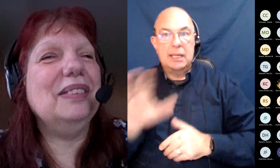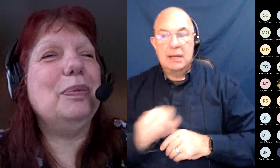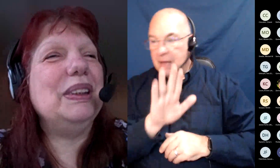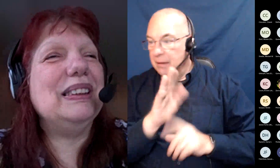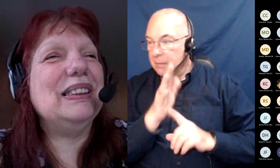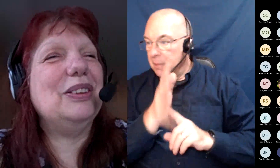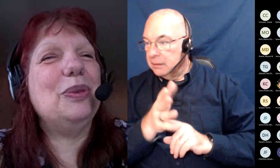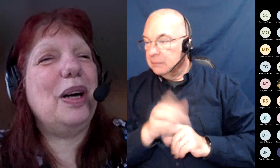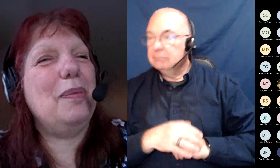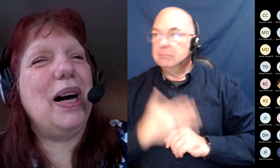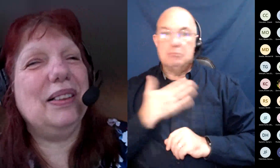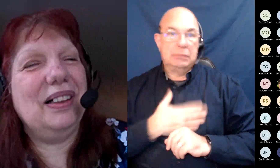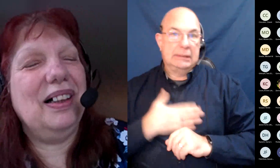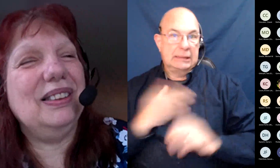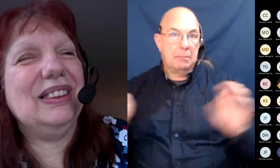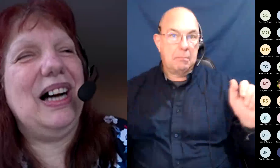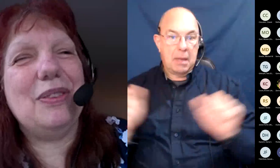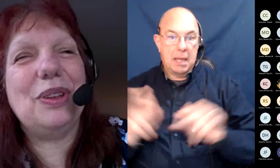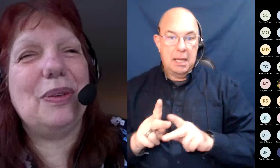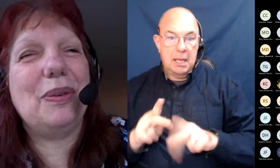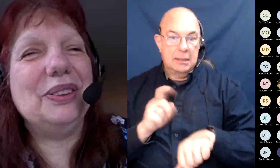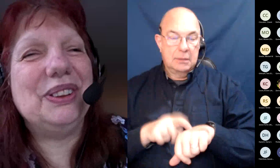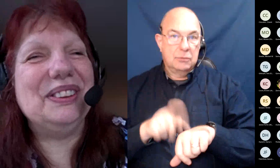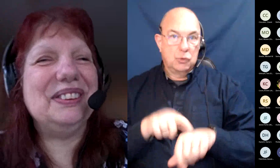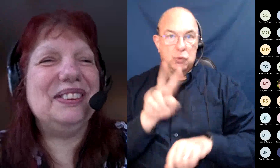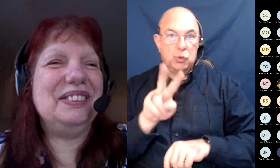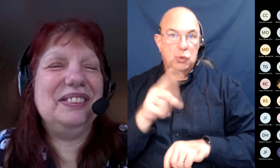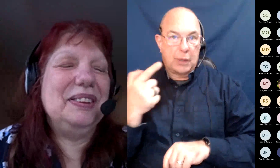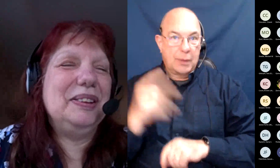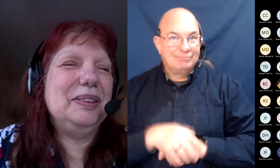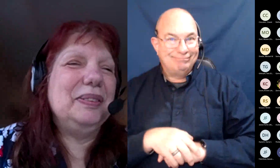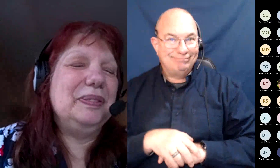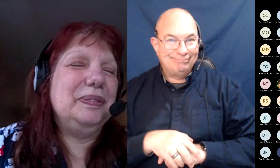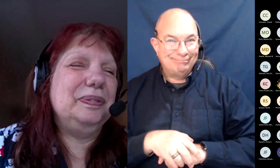the 5 minutes breather, and please do come back to ask your questions.